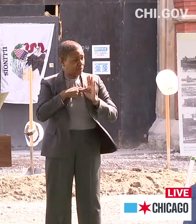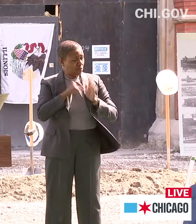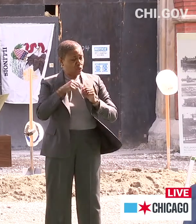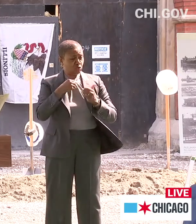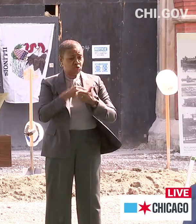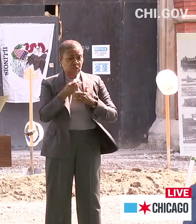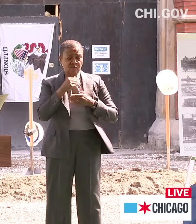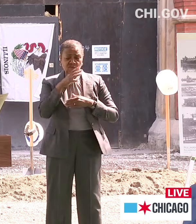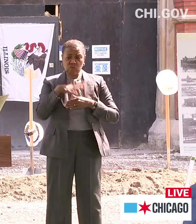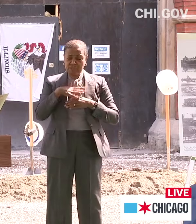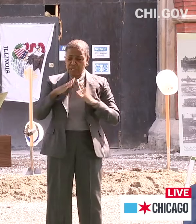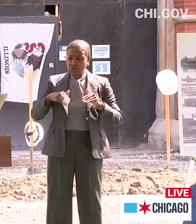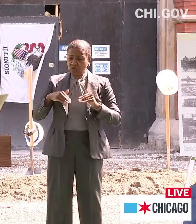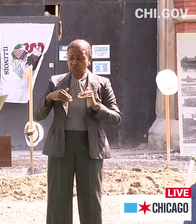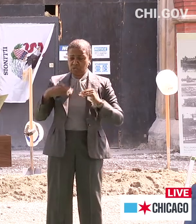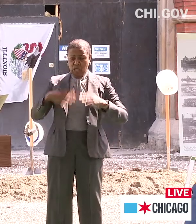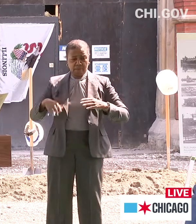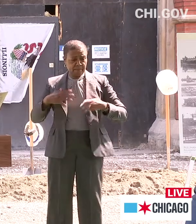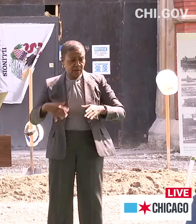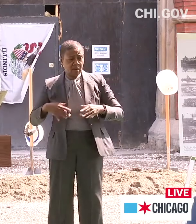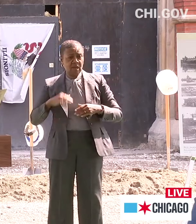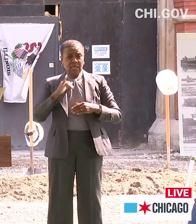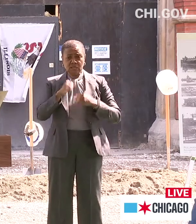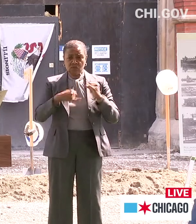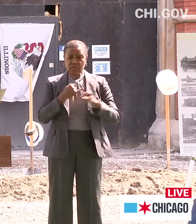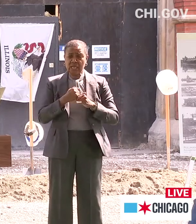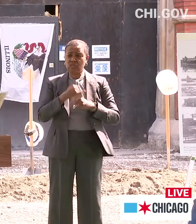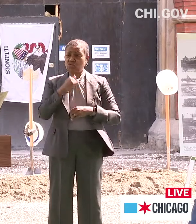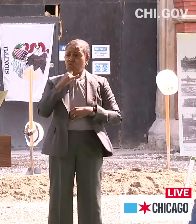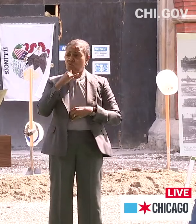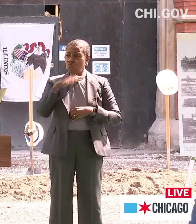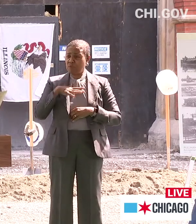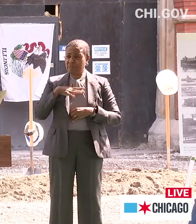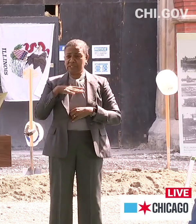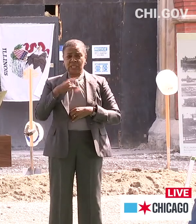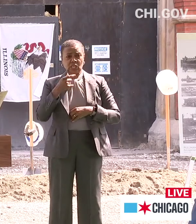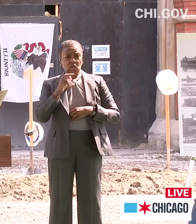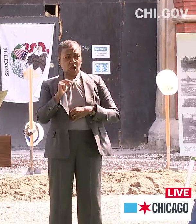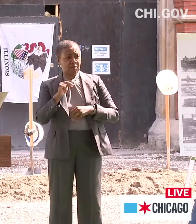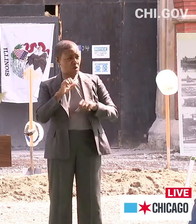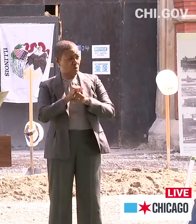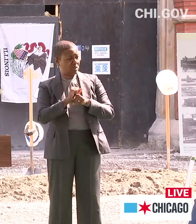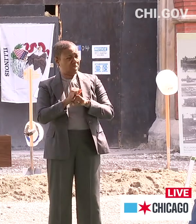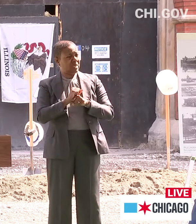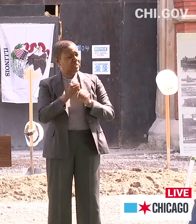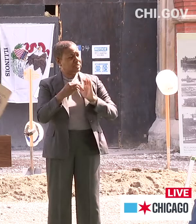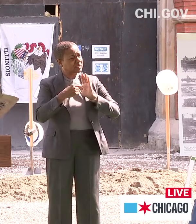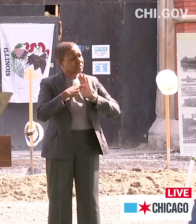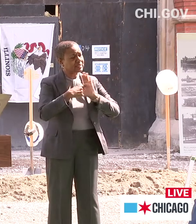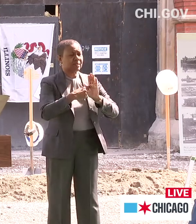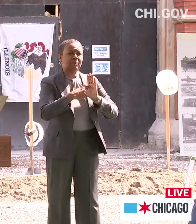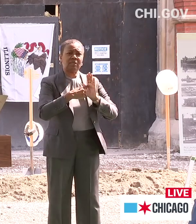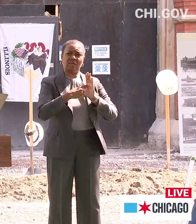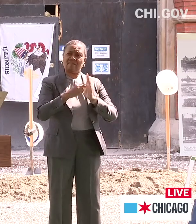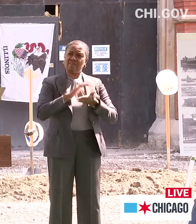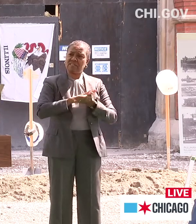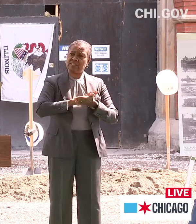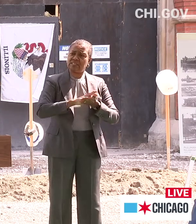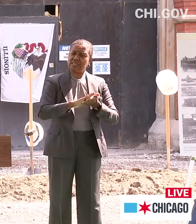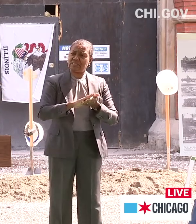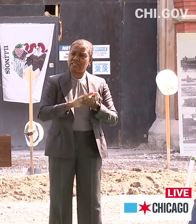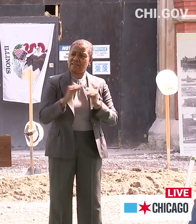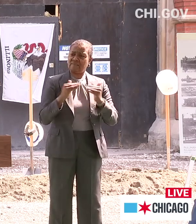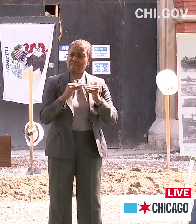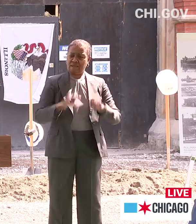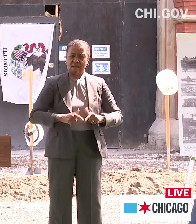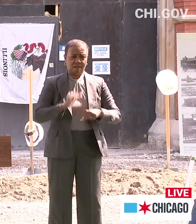apparel, the International Ladies Garment Workers Union, the symbol of decency, fair labor standards, and the American way of life.